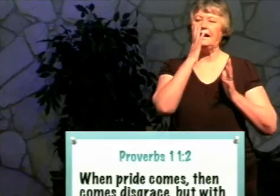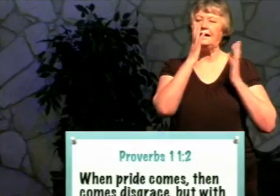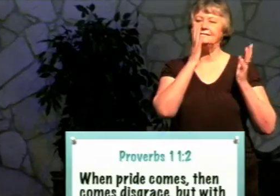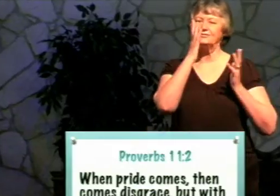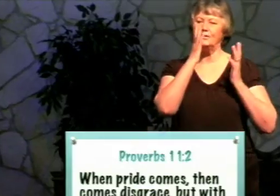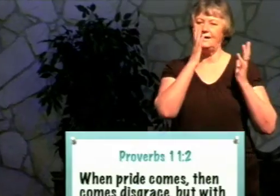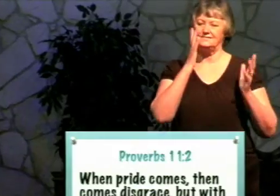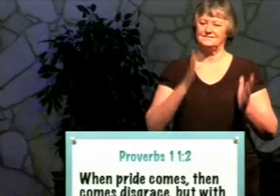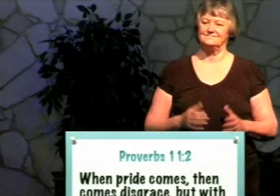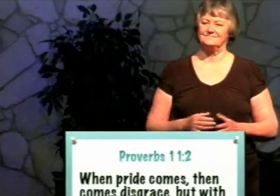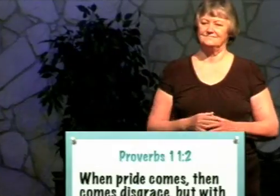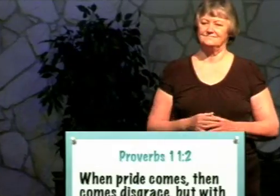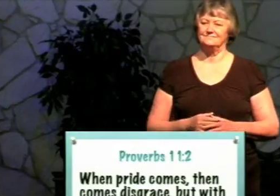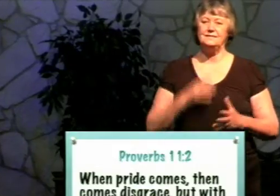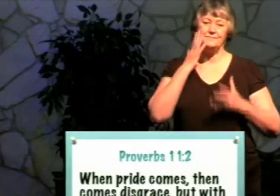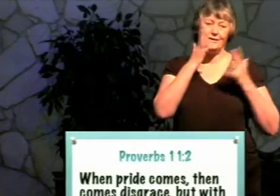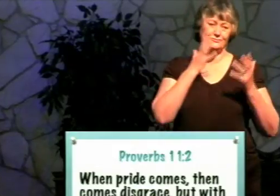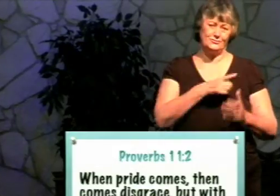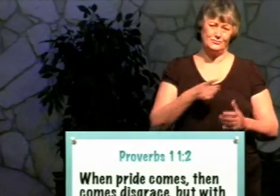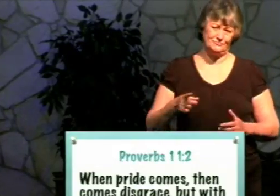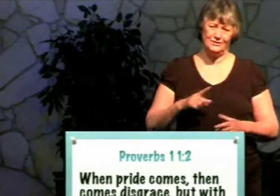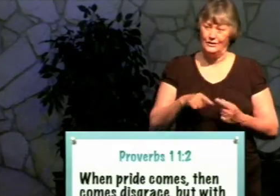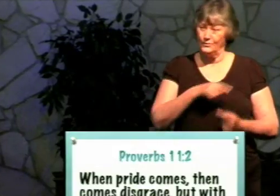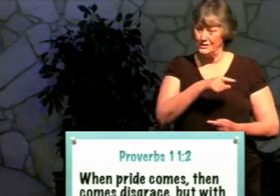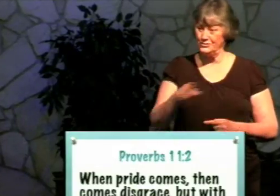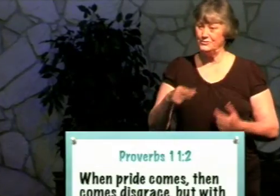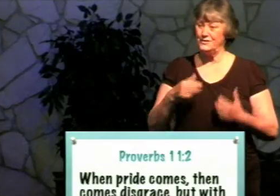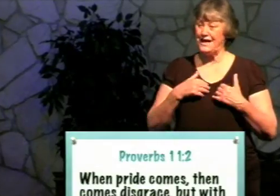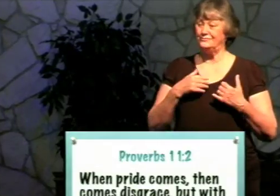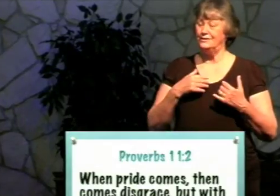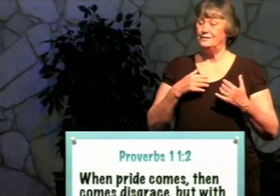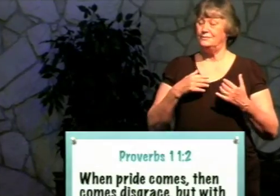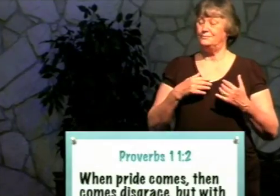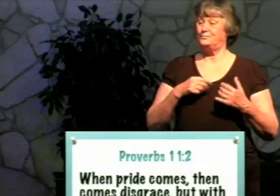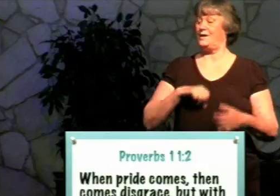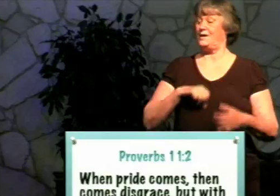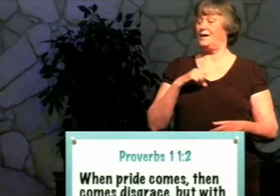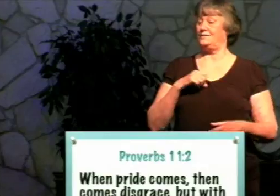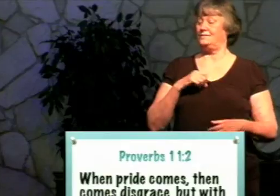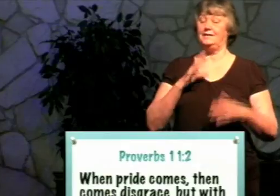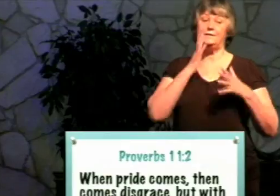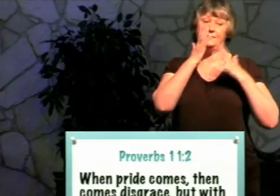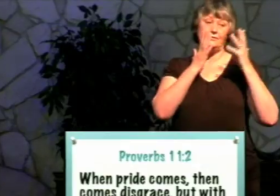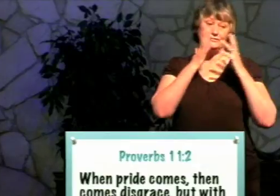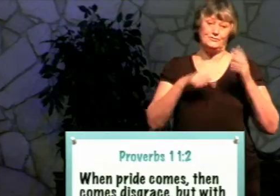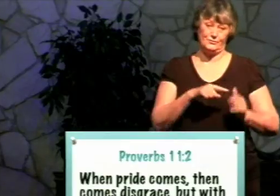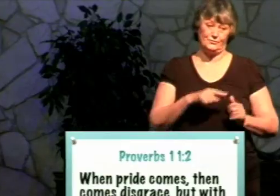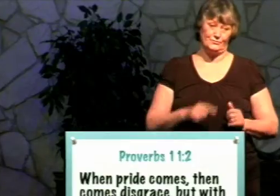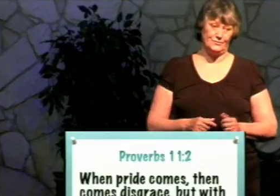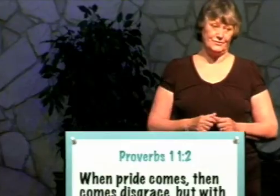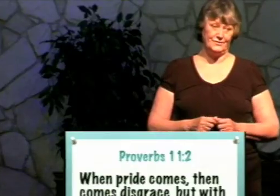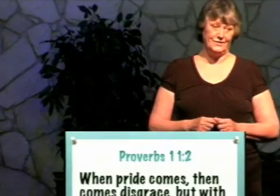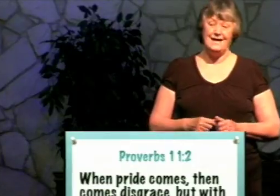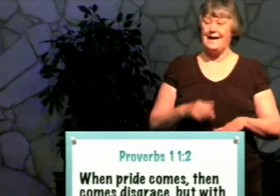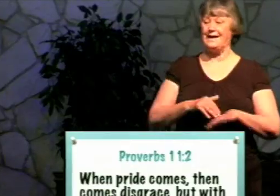a disgrace. It embarrasses you. When you have pride, it embarrasses you. At